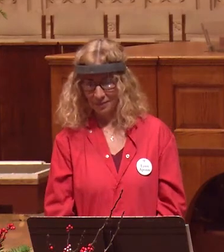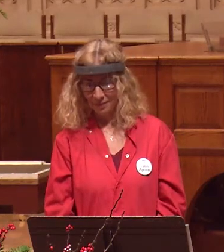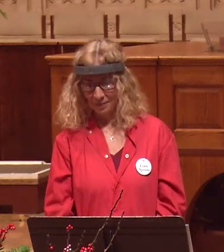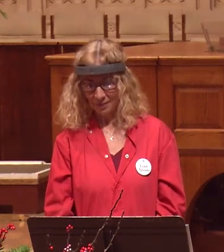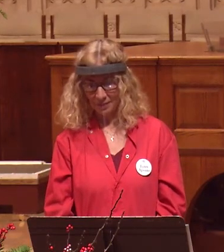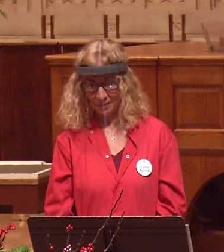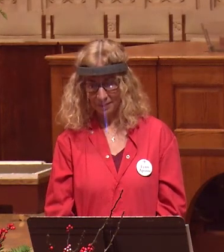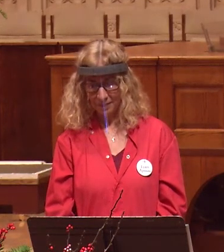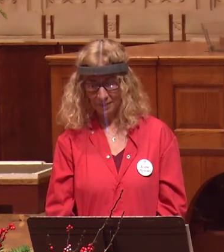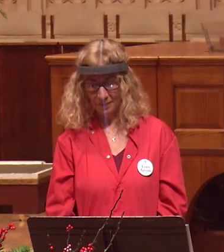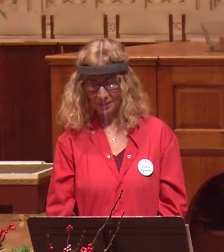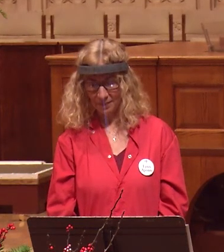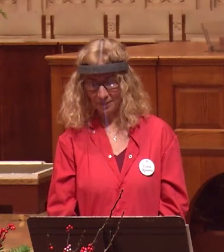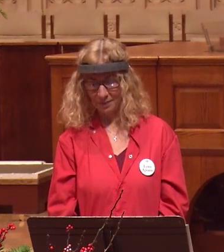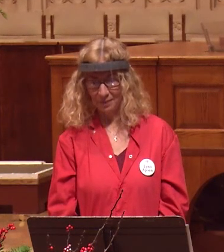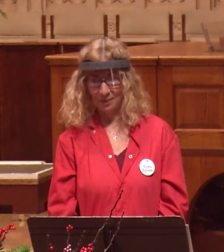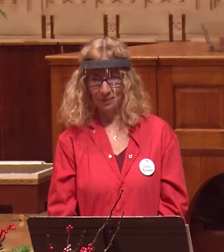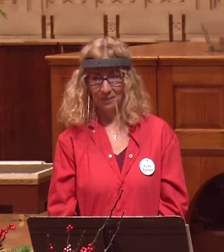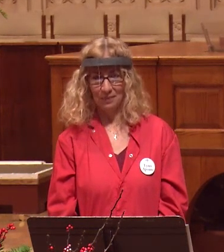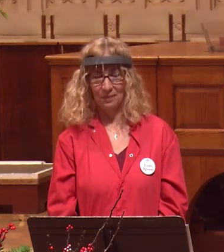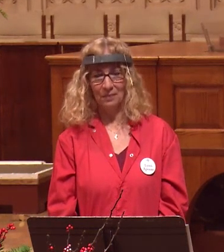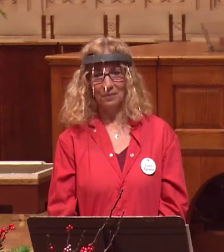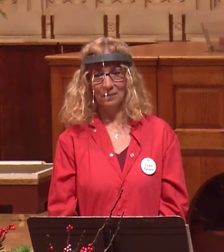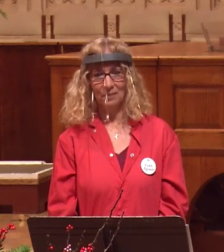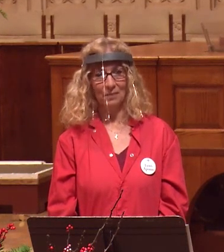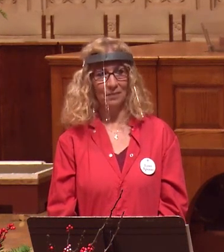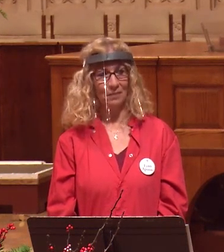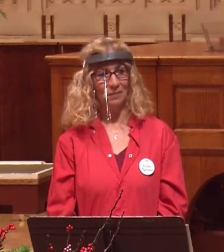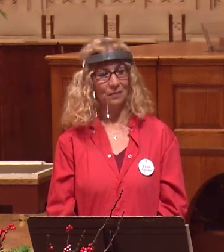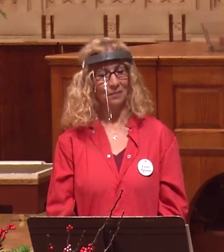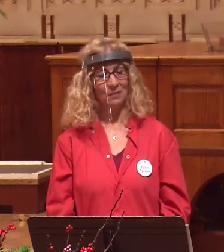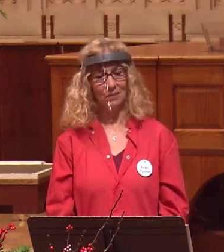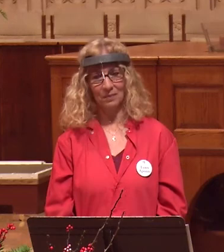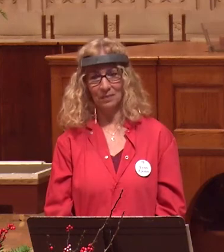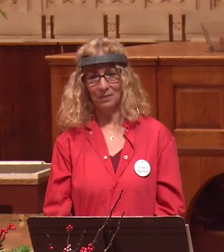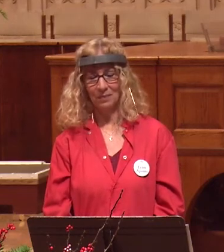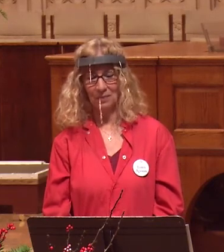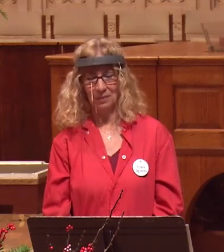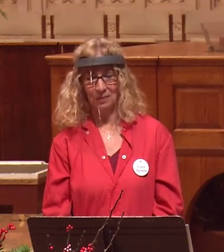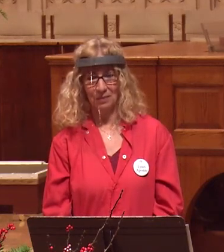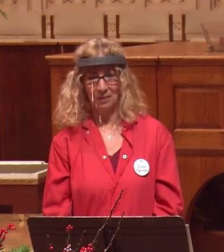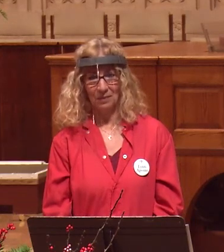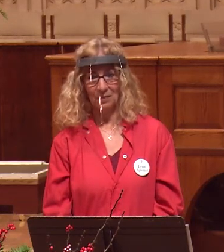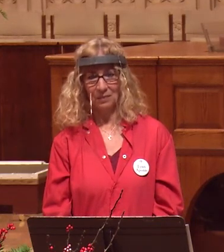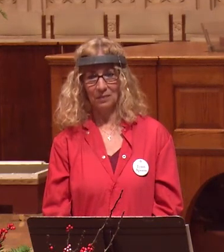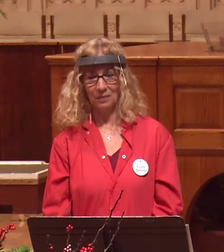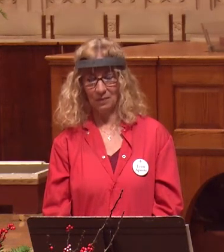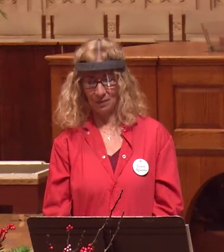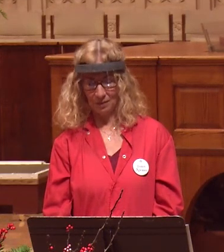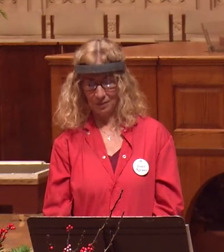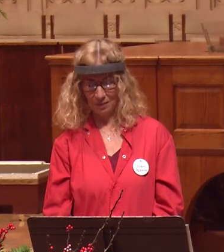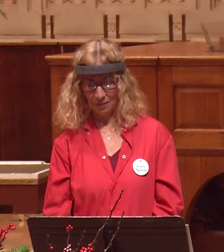Podemos estar verdaderamente abiertos y decir, hay un lugar para ti aquí.